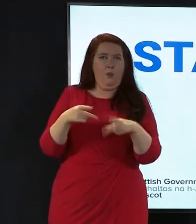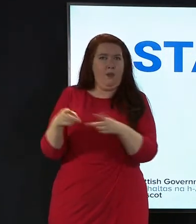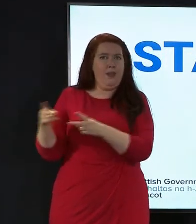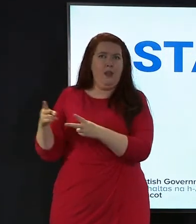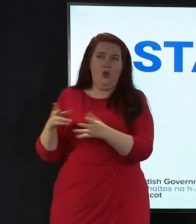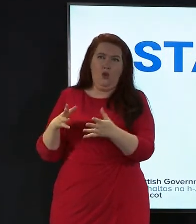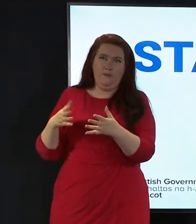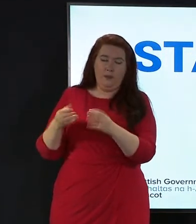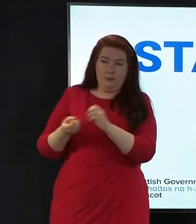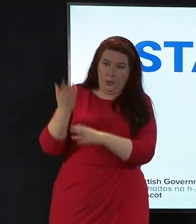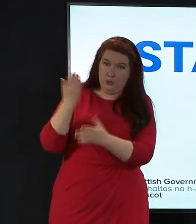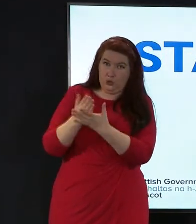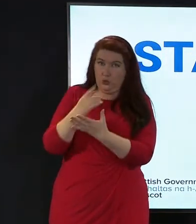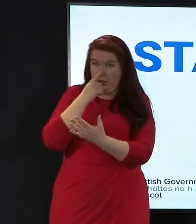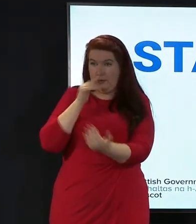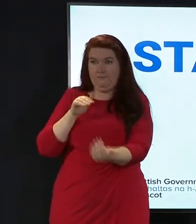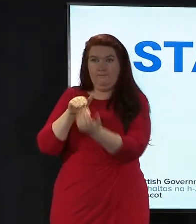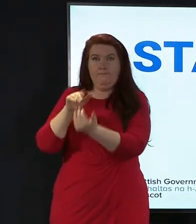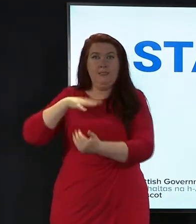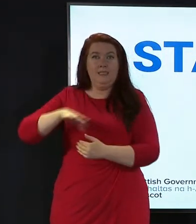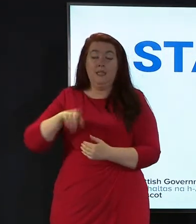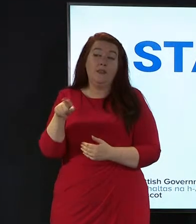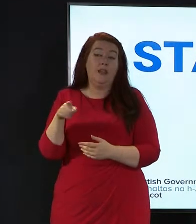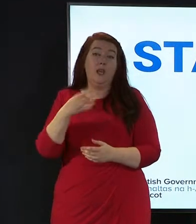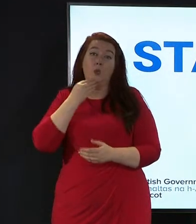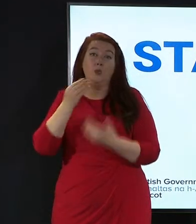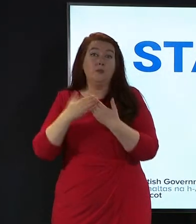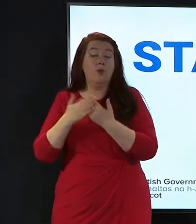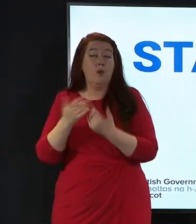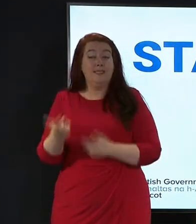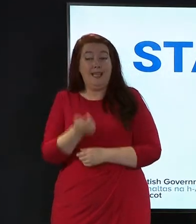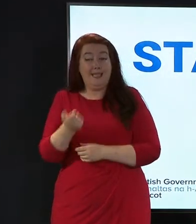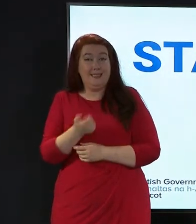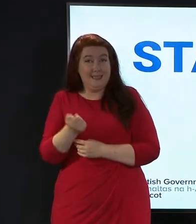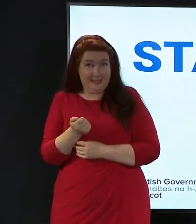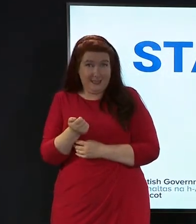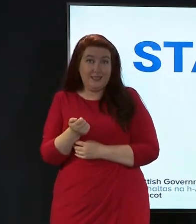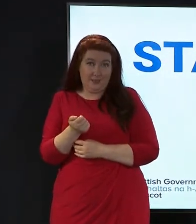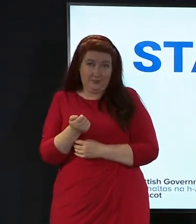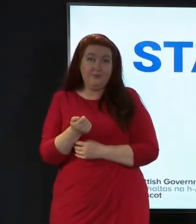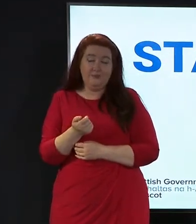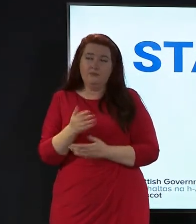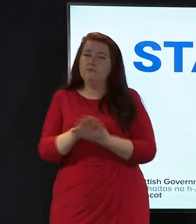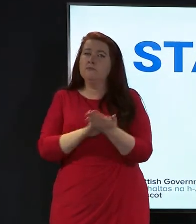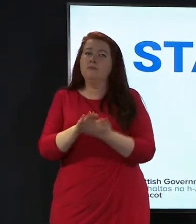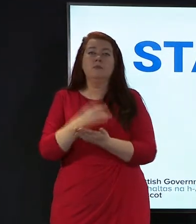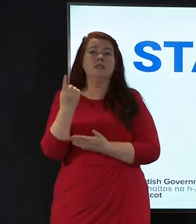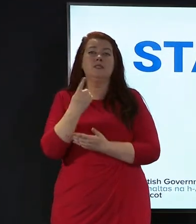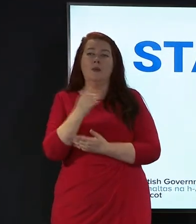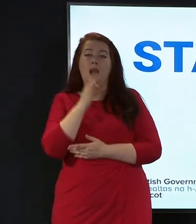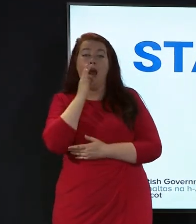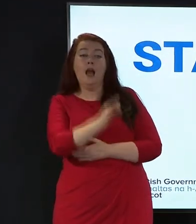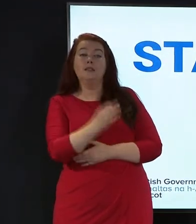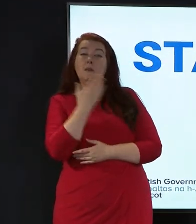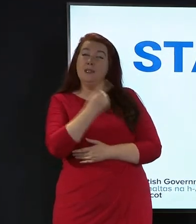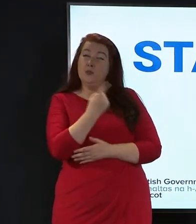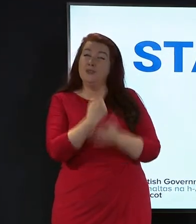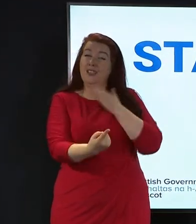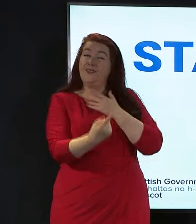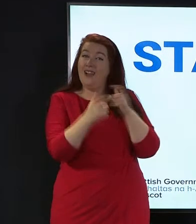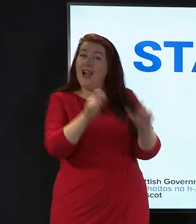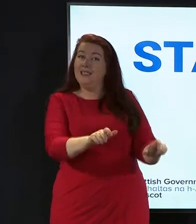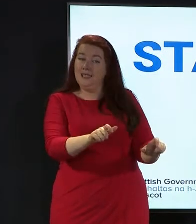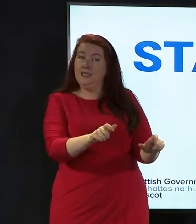meeting the greatest need. They're making much more use of text messaging, for example, so that somebody who's been asked to self-isolate is getting